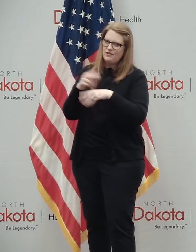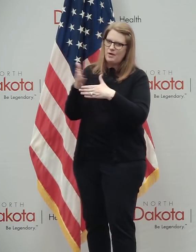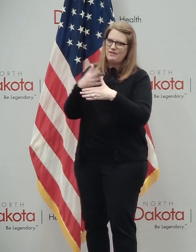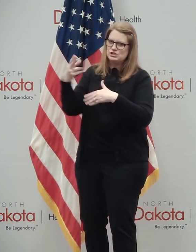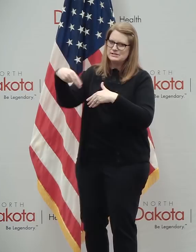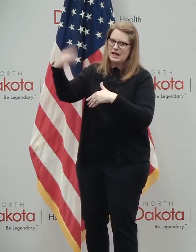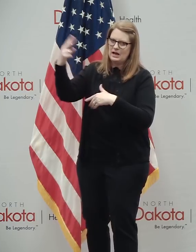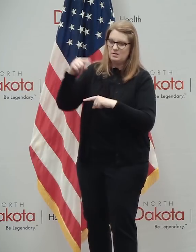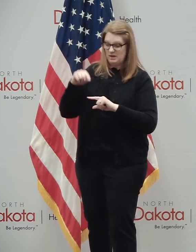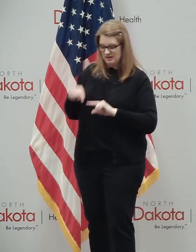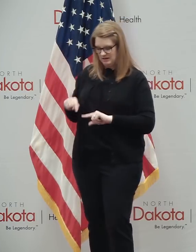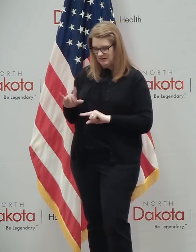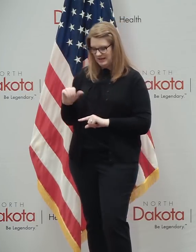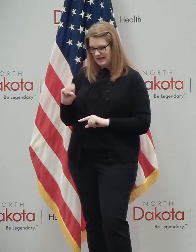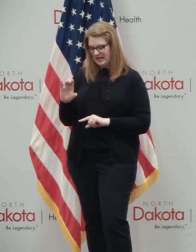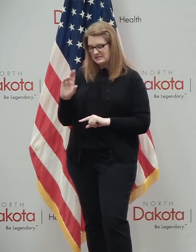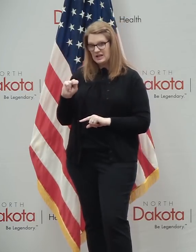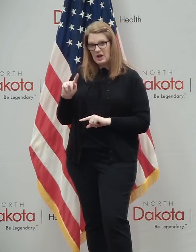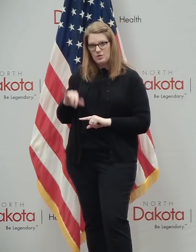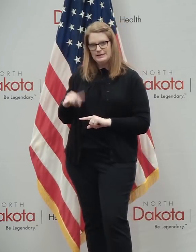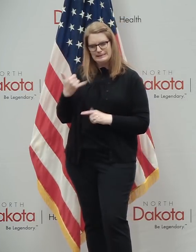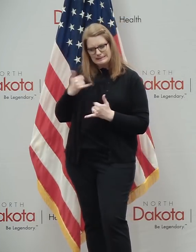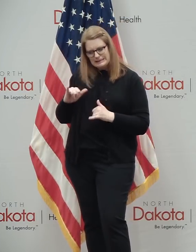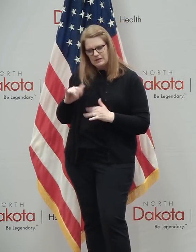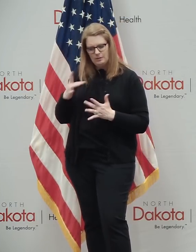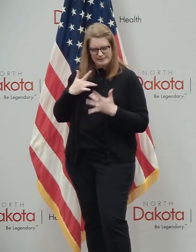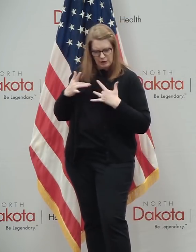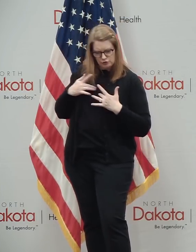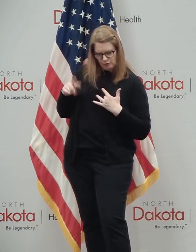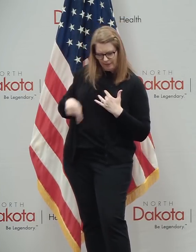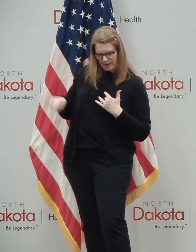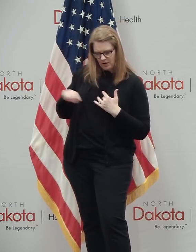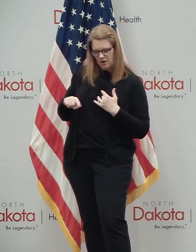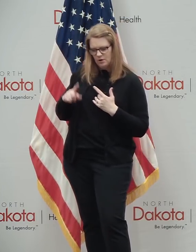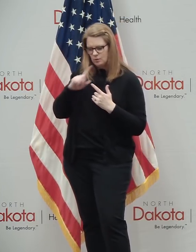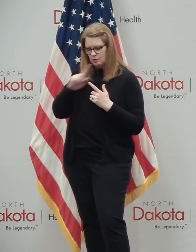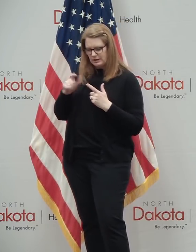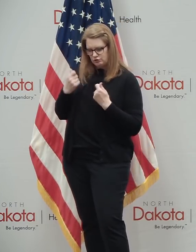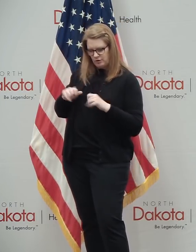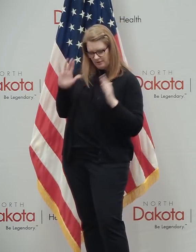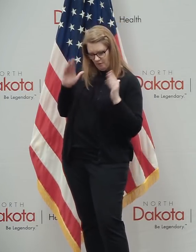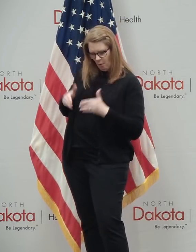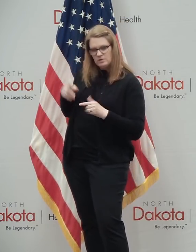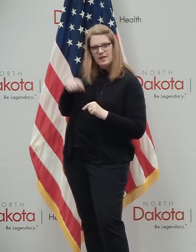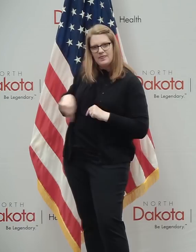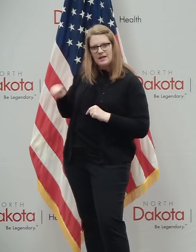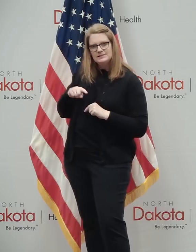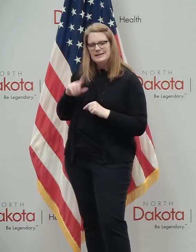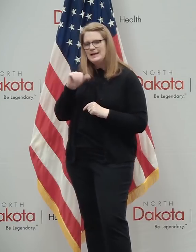so again, we're taking a deeper look at this in terms of where